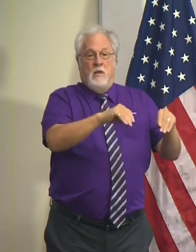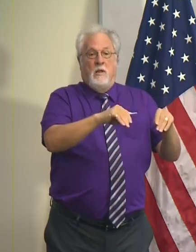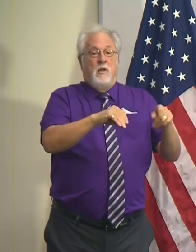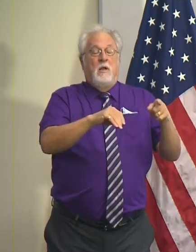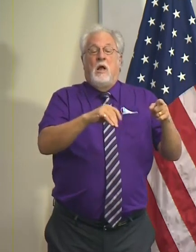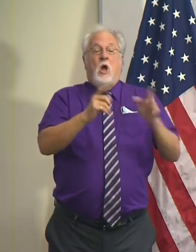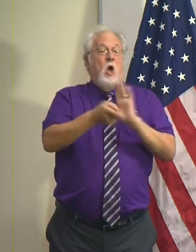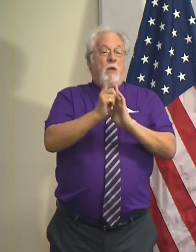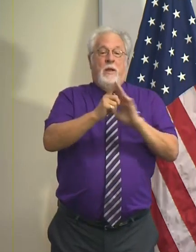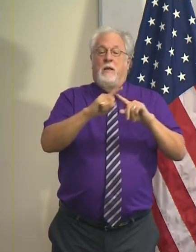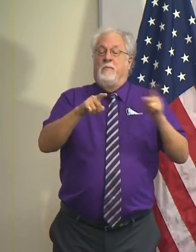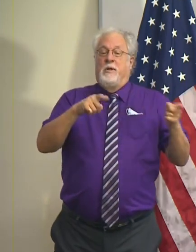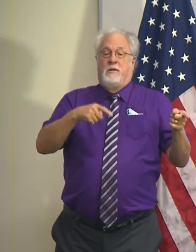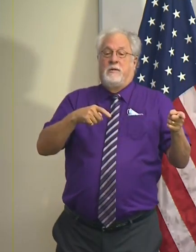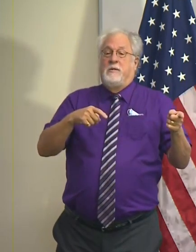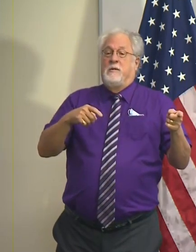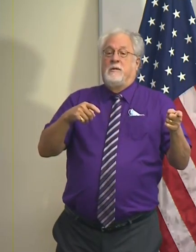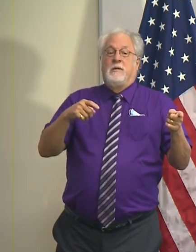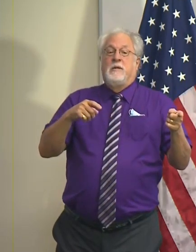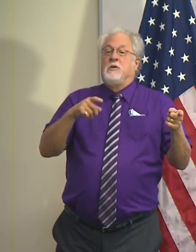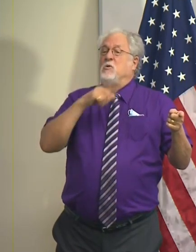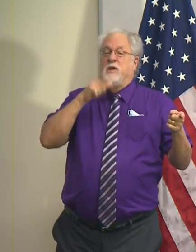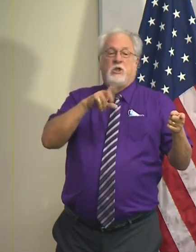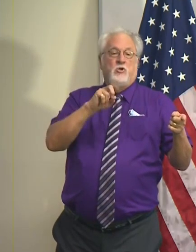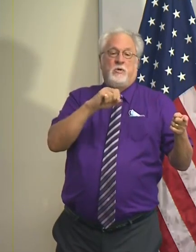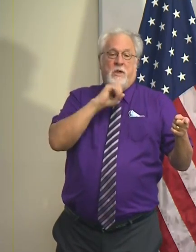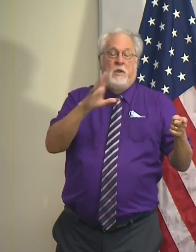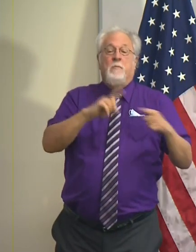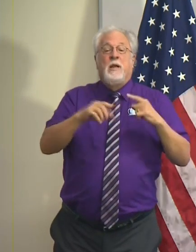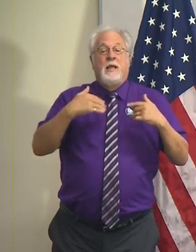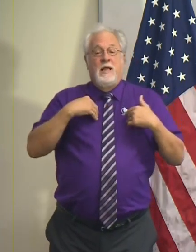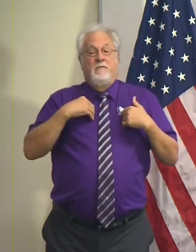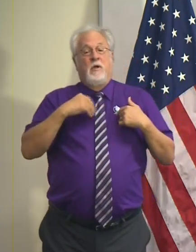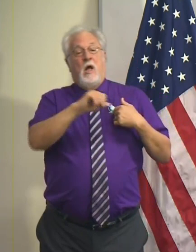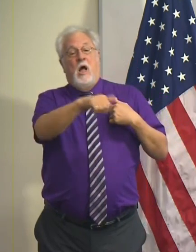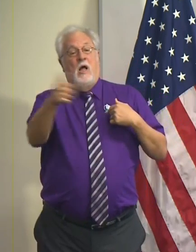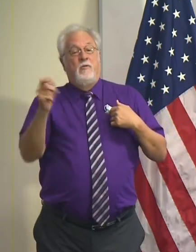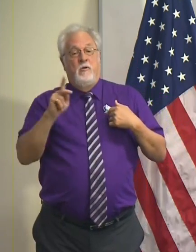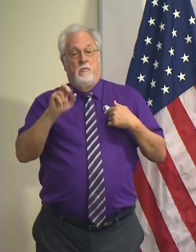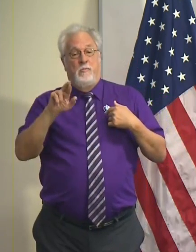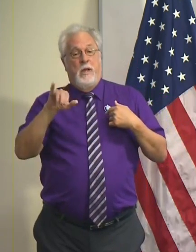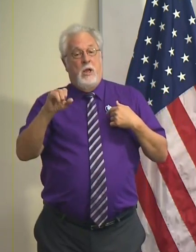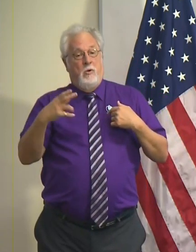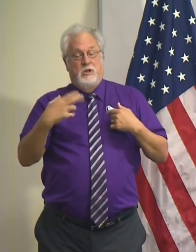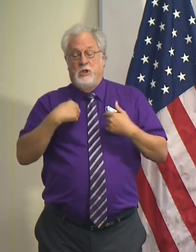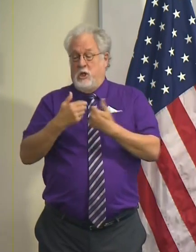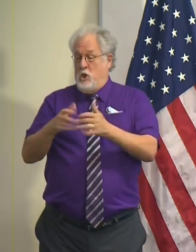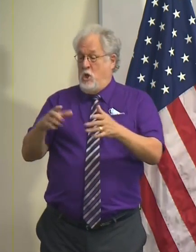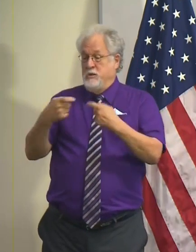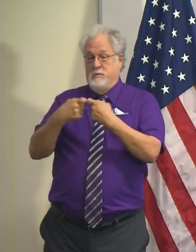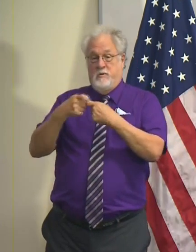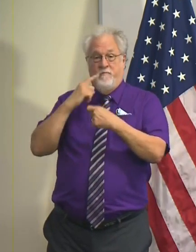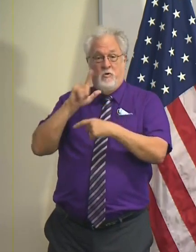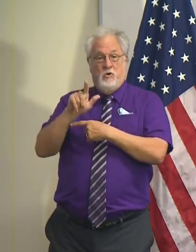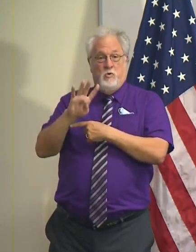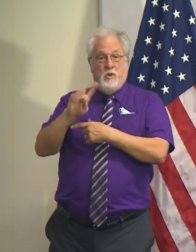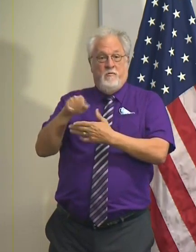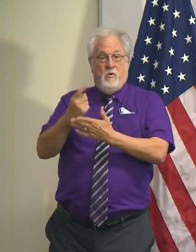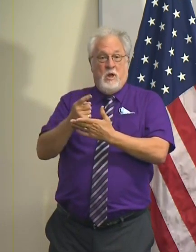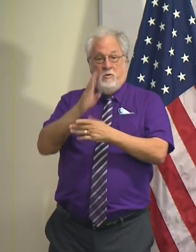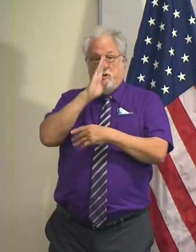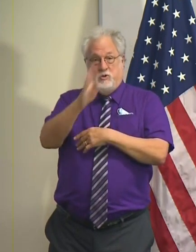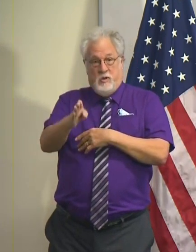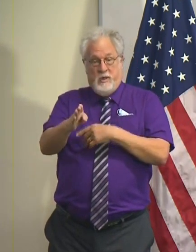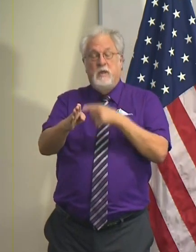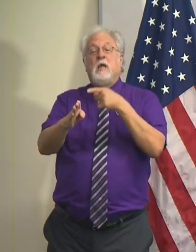anything. But recipients from other parishes, if you're on SNAP and you lost power for at least 24 consecutive